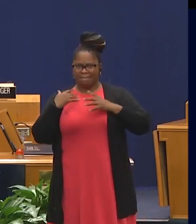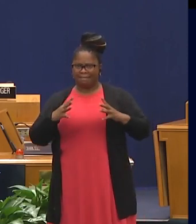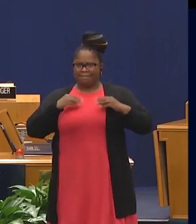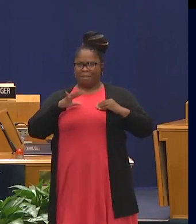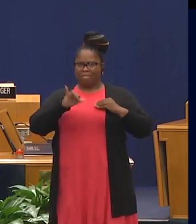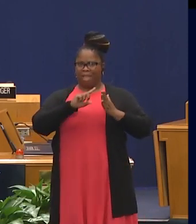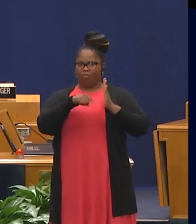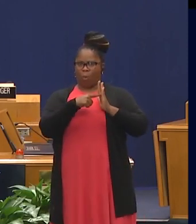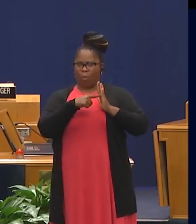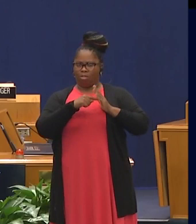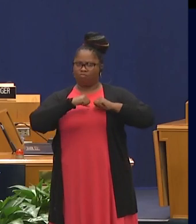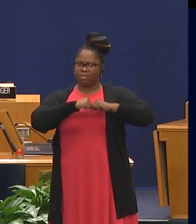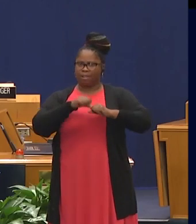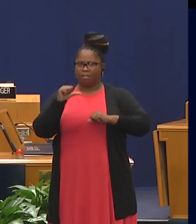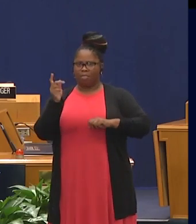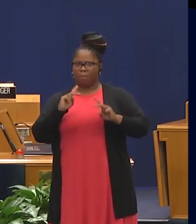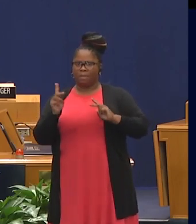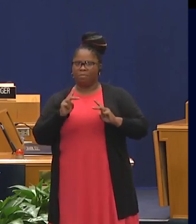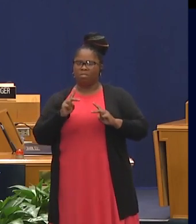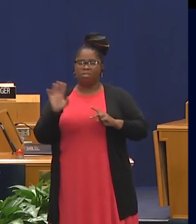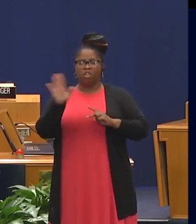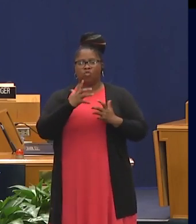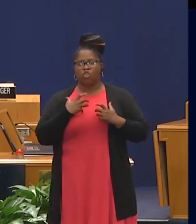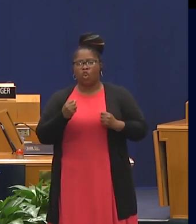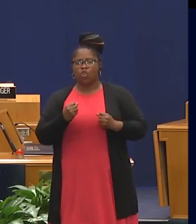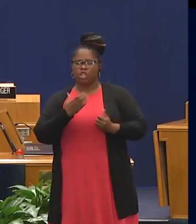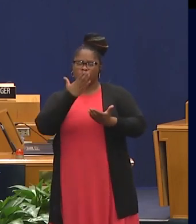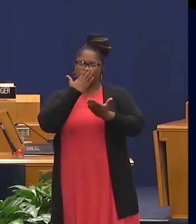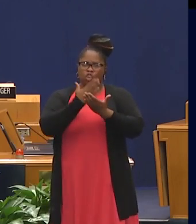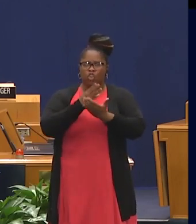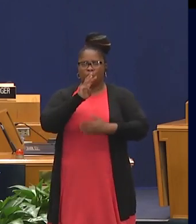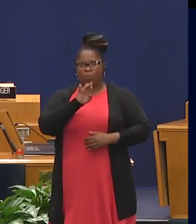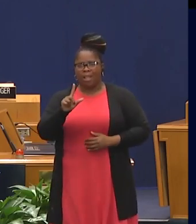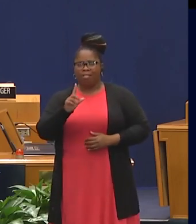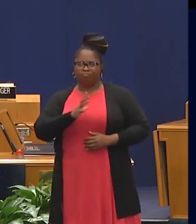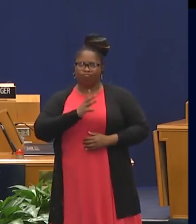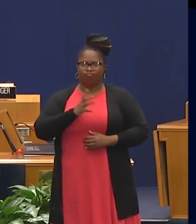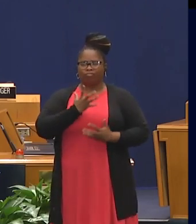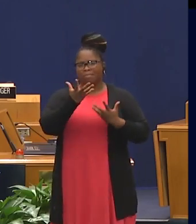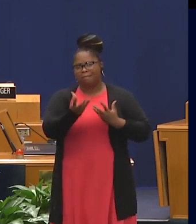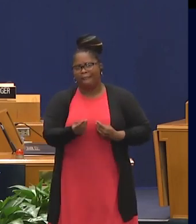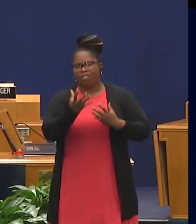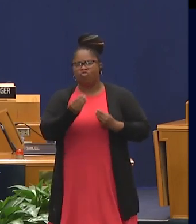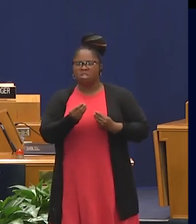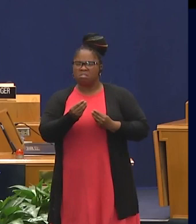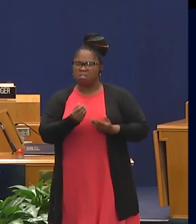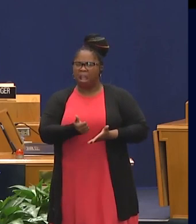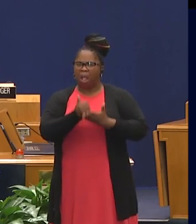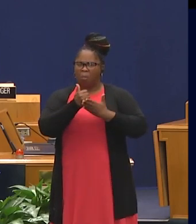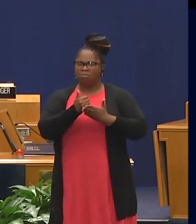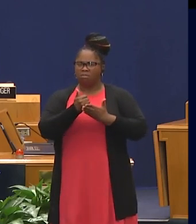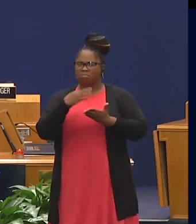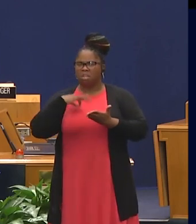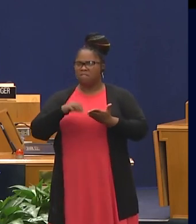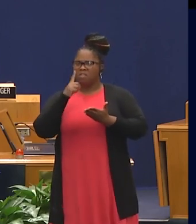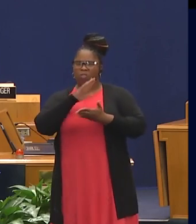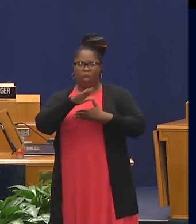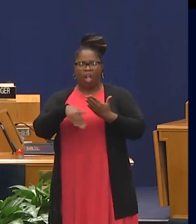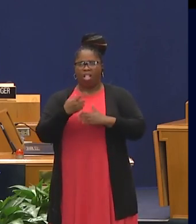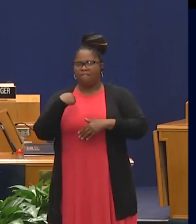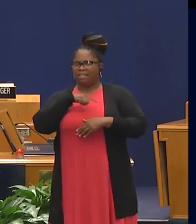shown courage, goodwill, and compassion as all of our lives have changed, and we've all been affected in very different